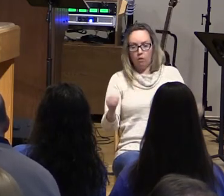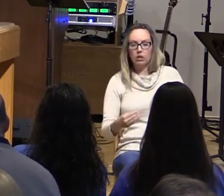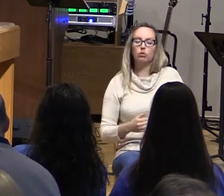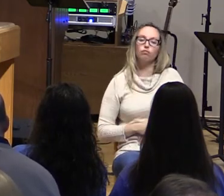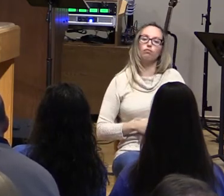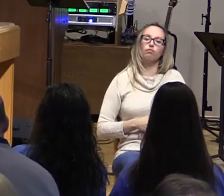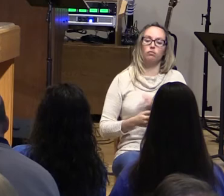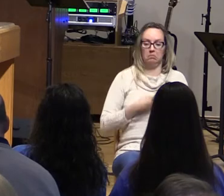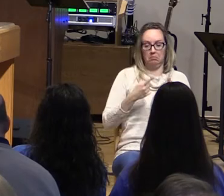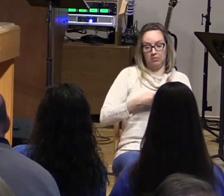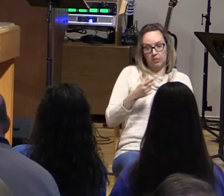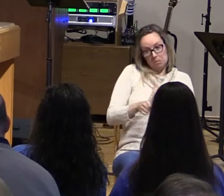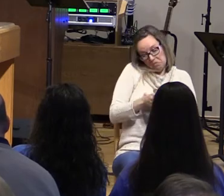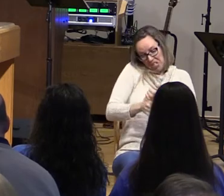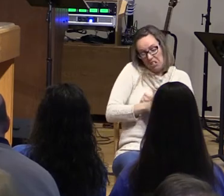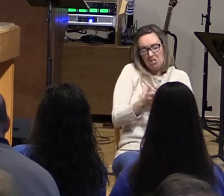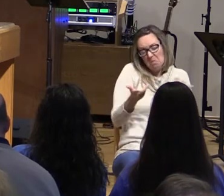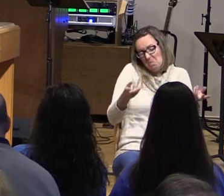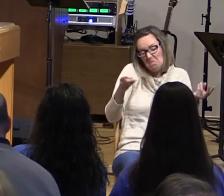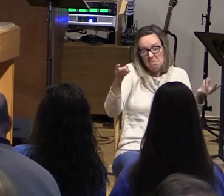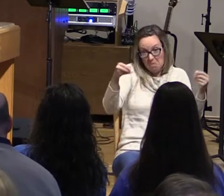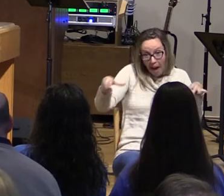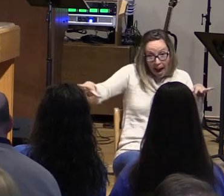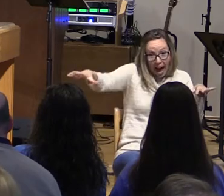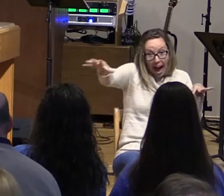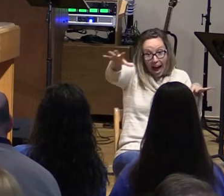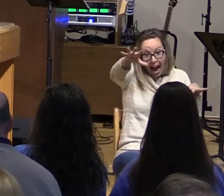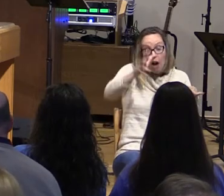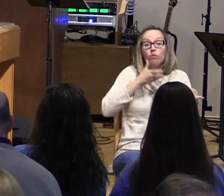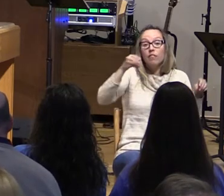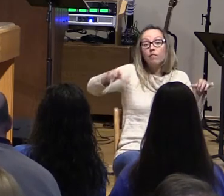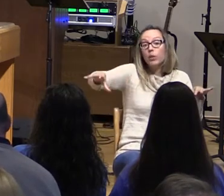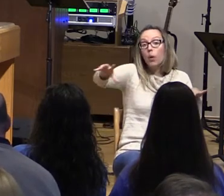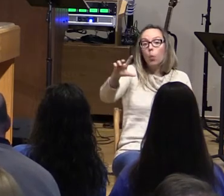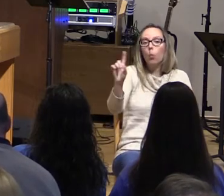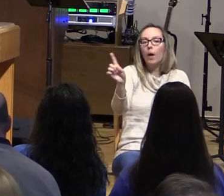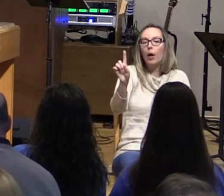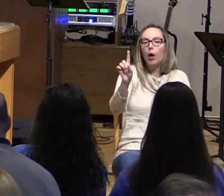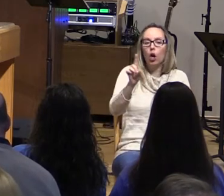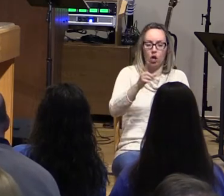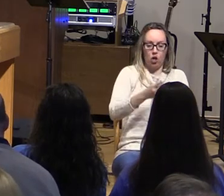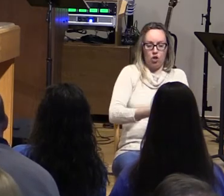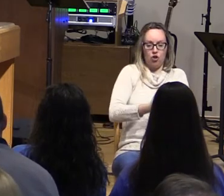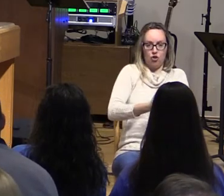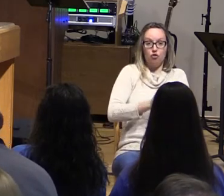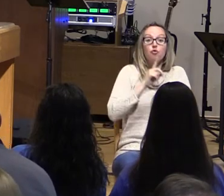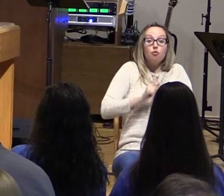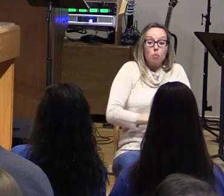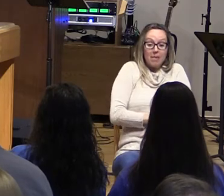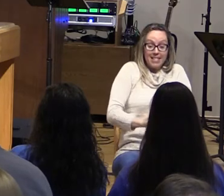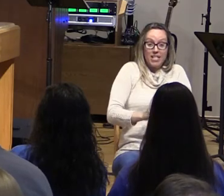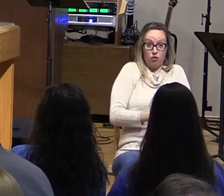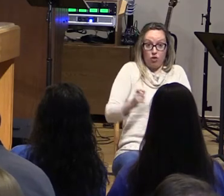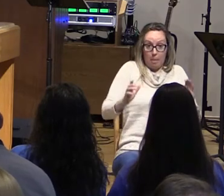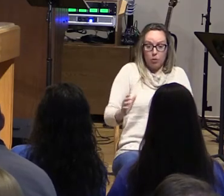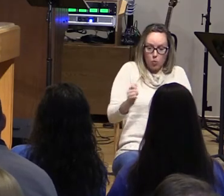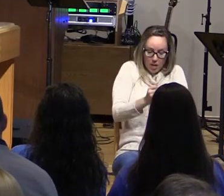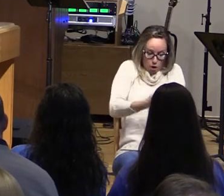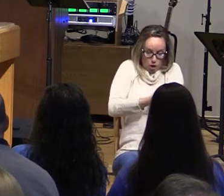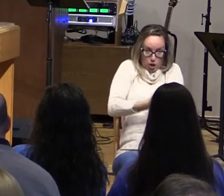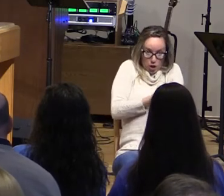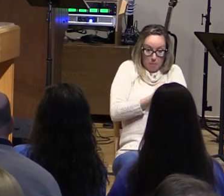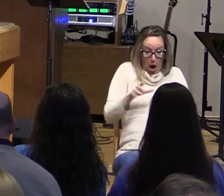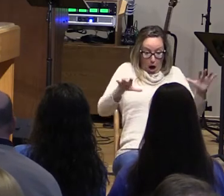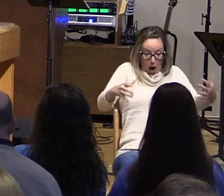occasionally there was some danger. But out into the fields, there were shepherds, like literal shepherds with these sheep. And I was like, this